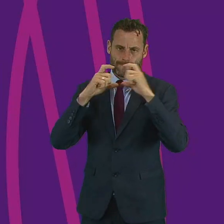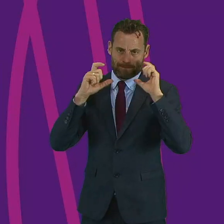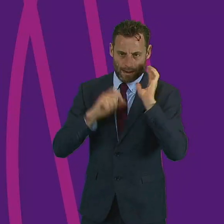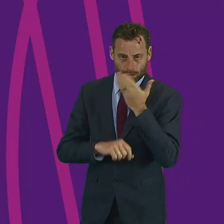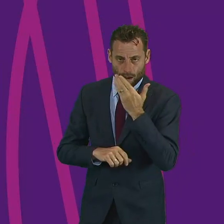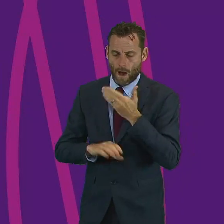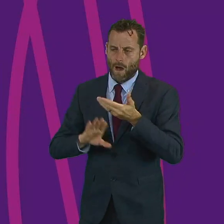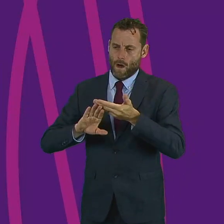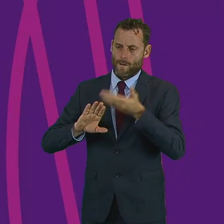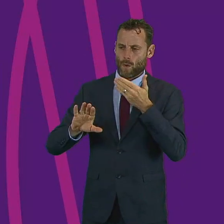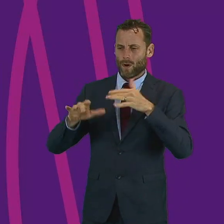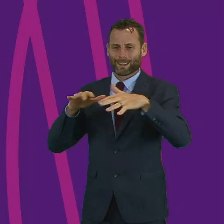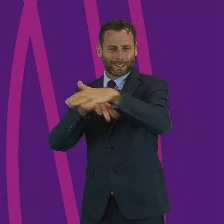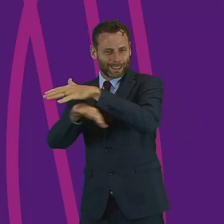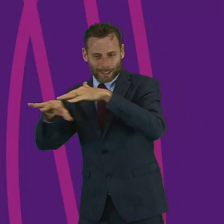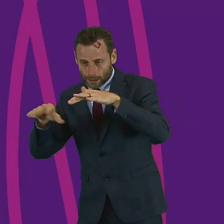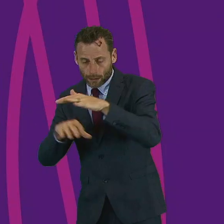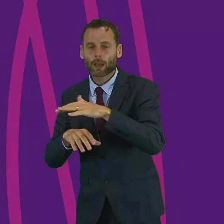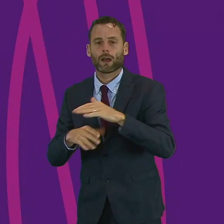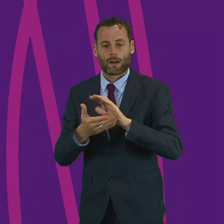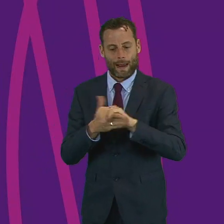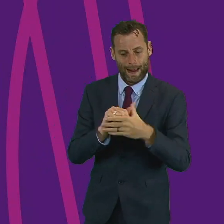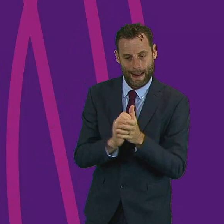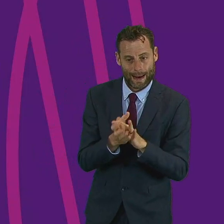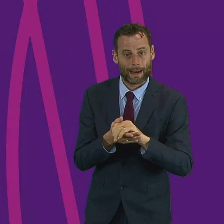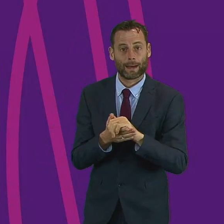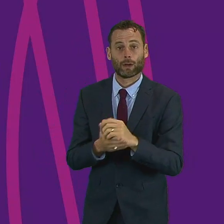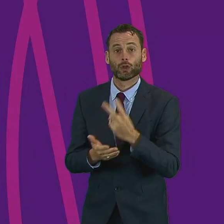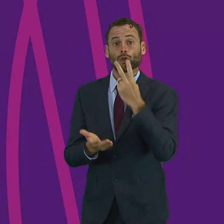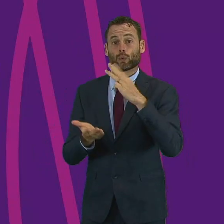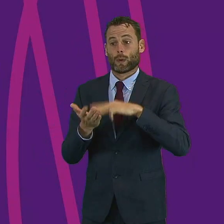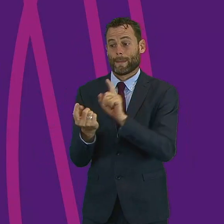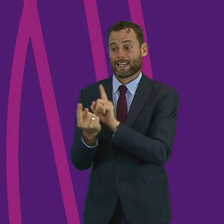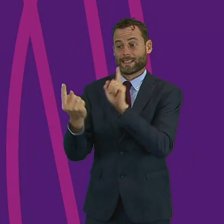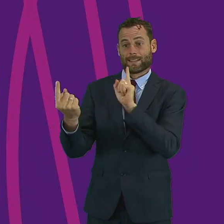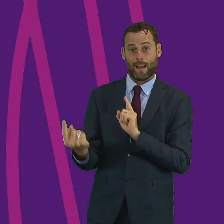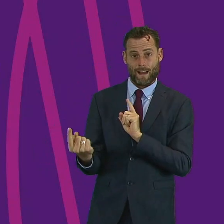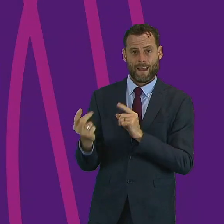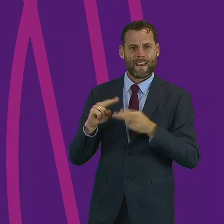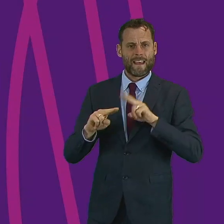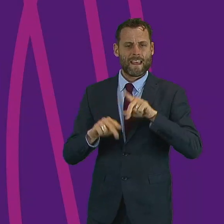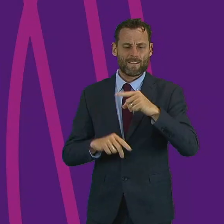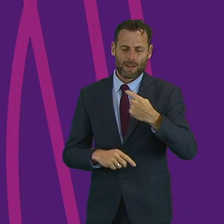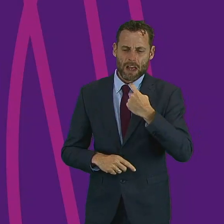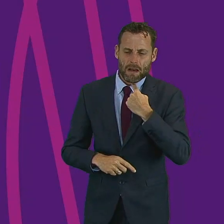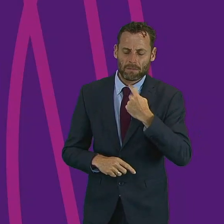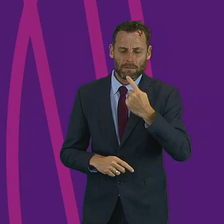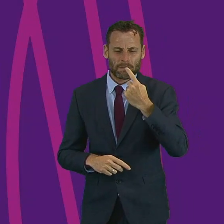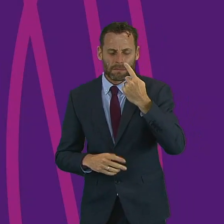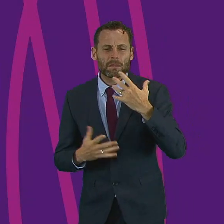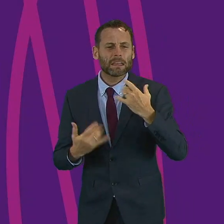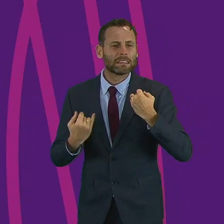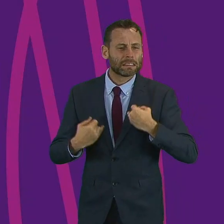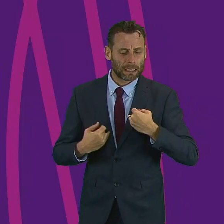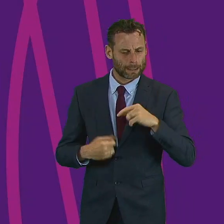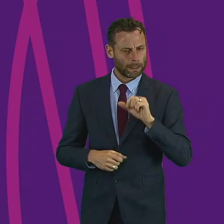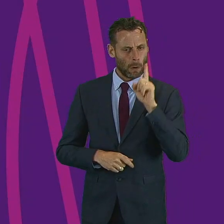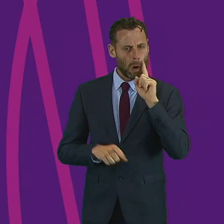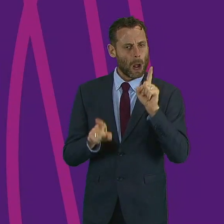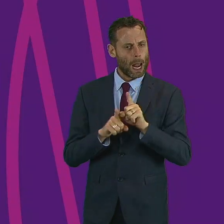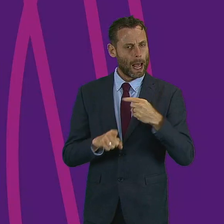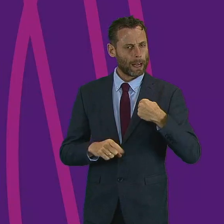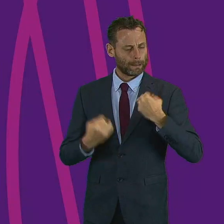away from people in other households, and self-isolate and book a test if you experience any of the symptoms of COVID. My thanks